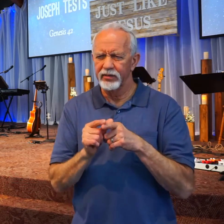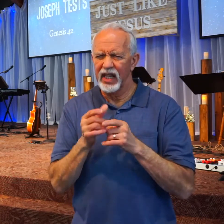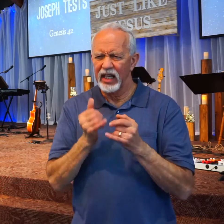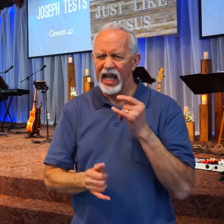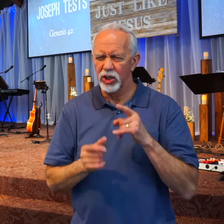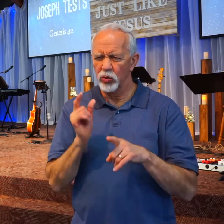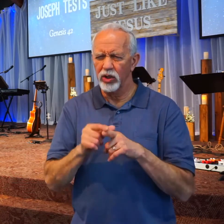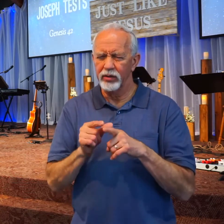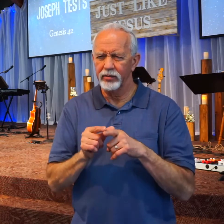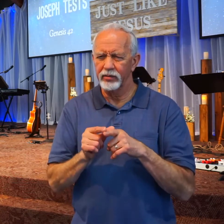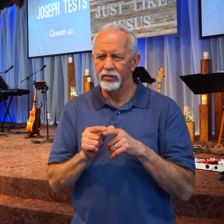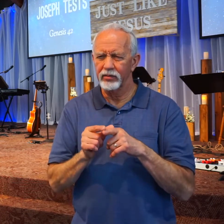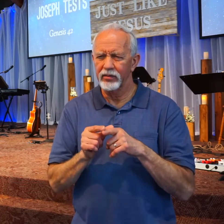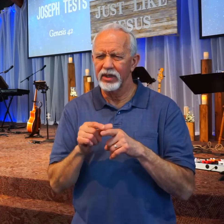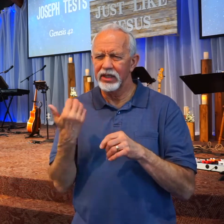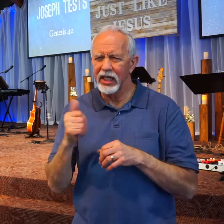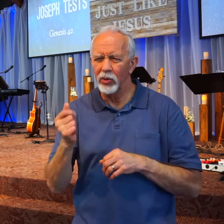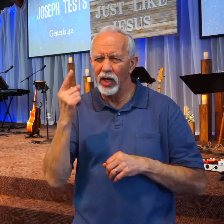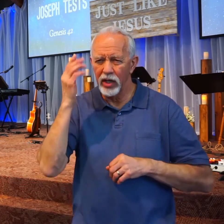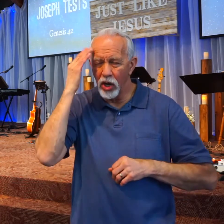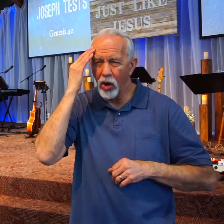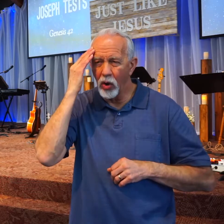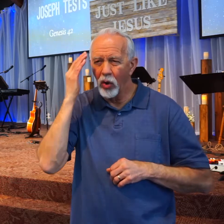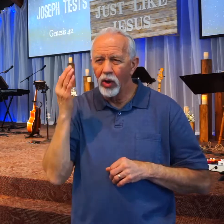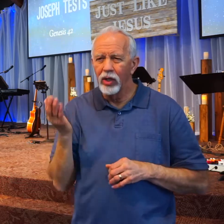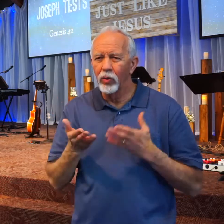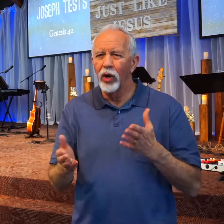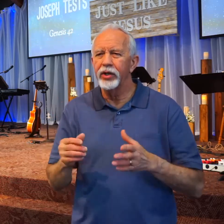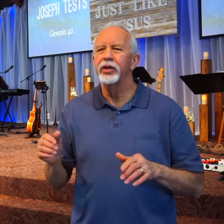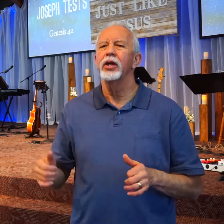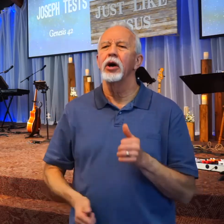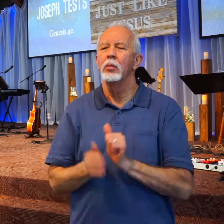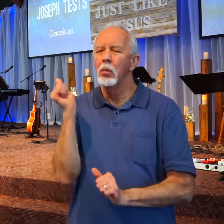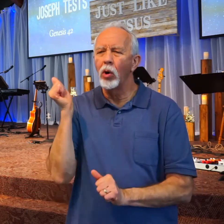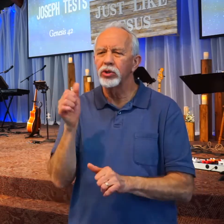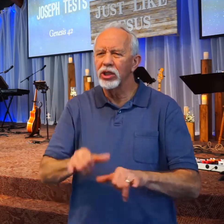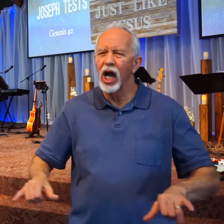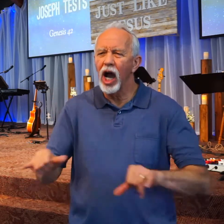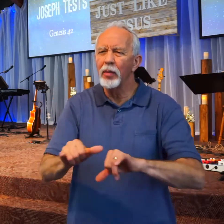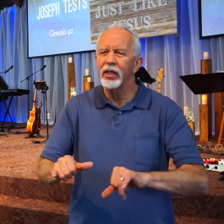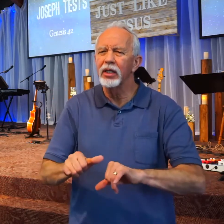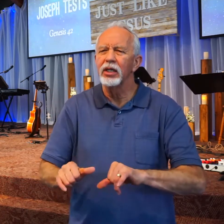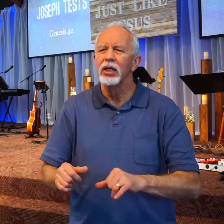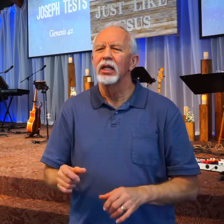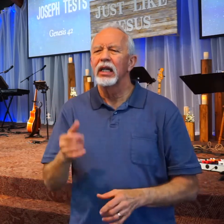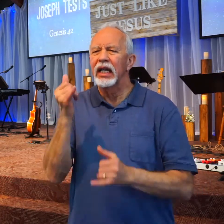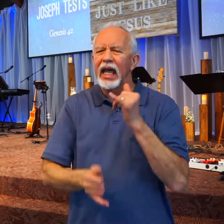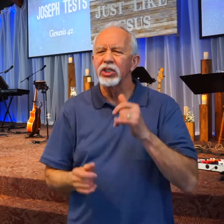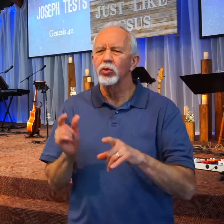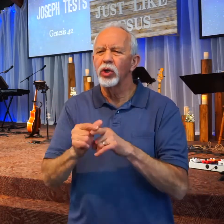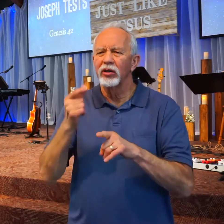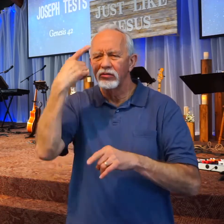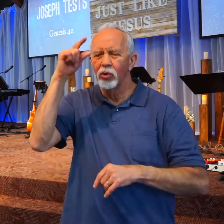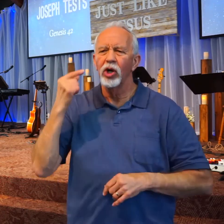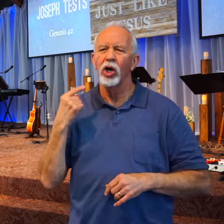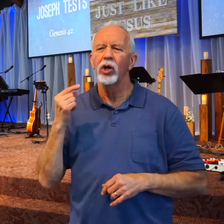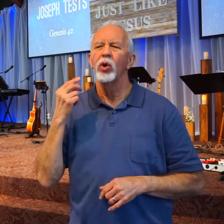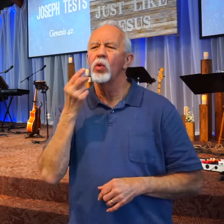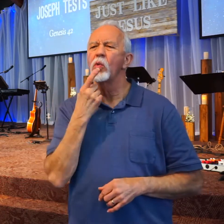word. Does anybody know what the most common last words are for a redneck?